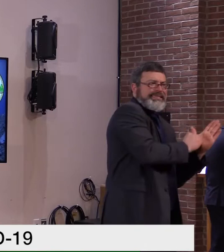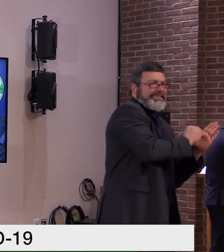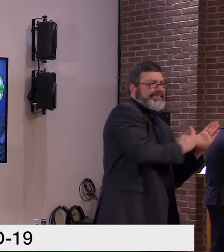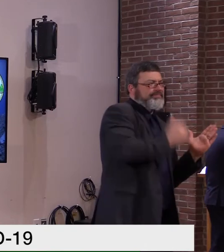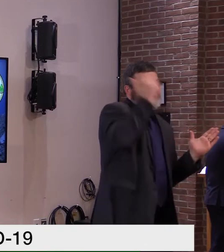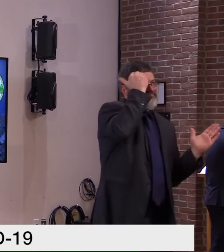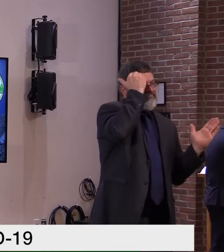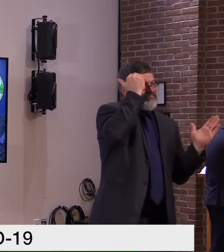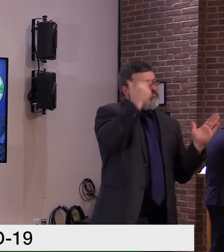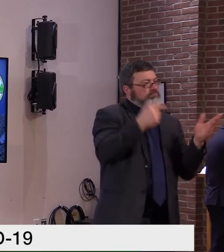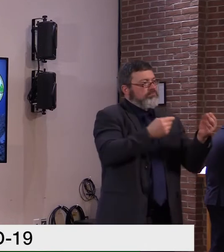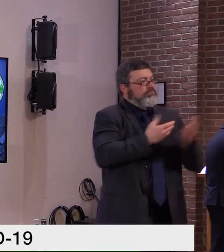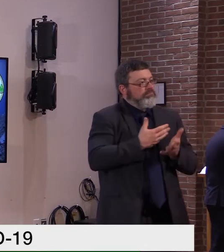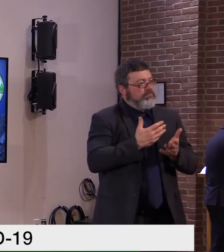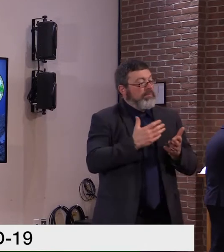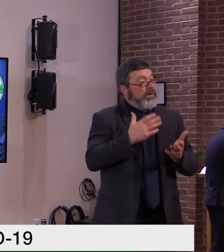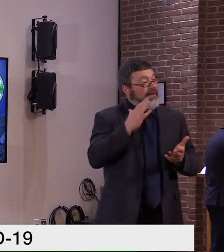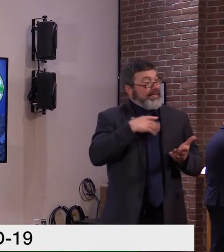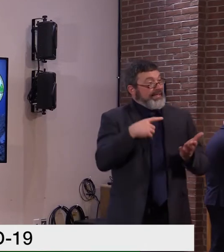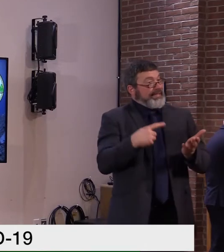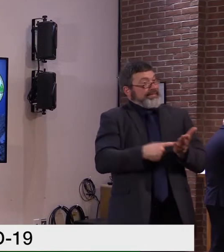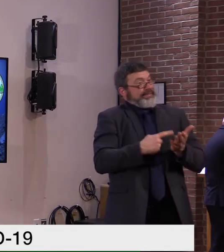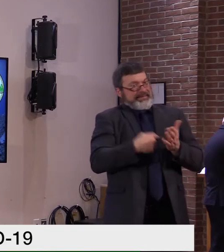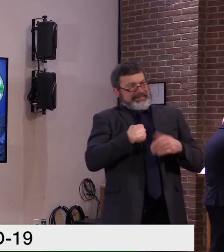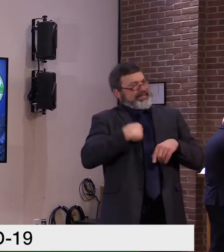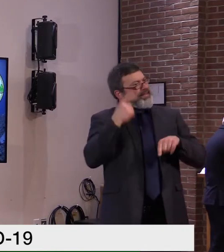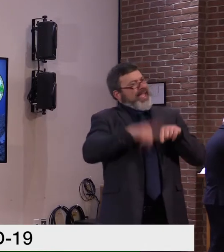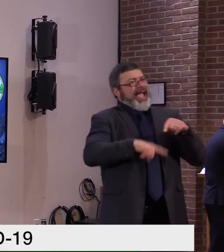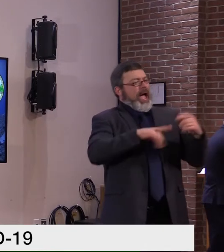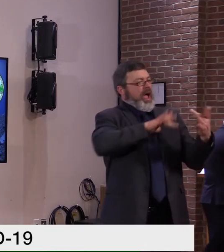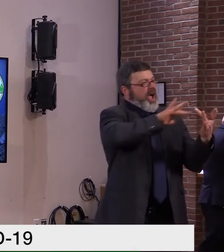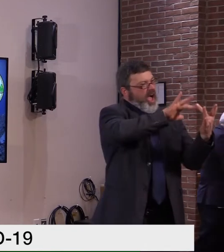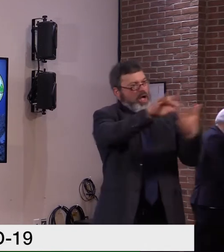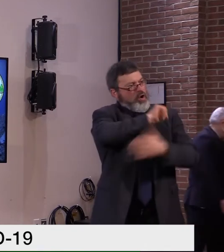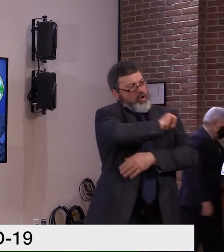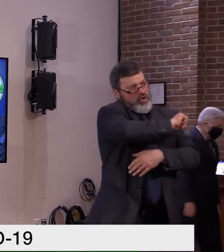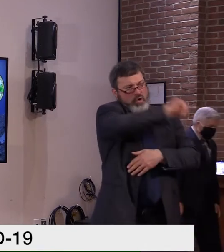to, whether directly or through an organization or